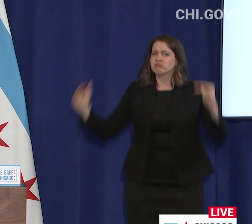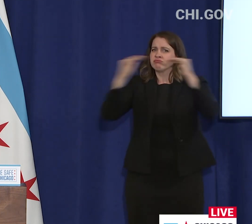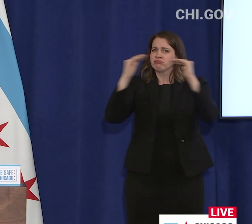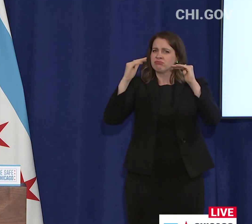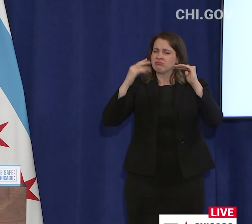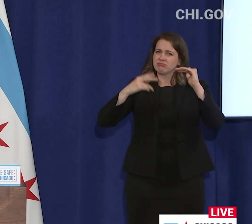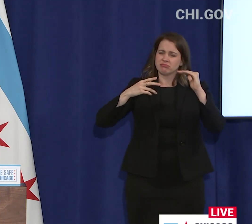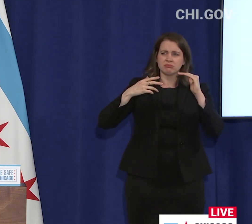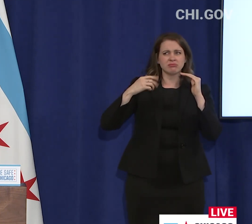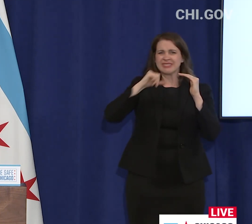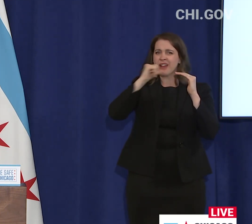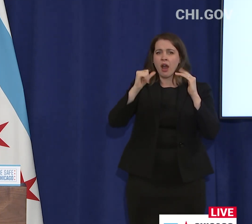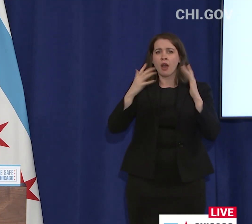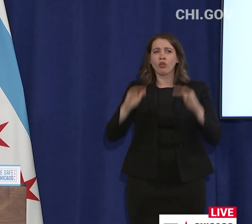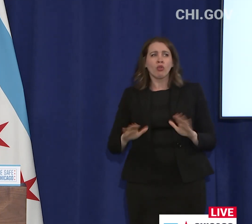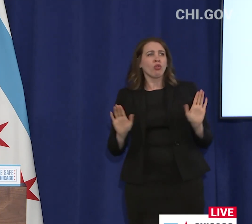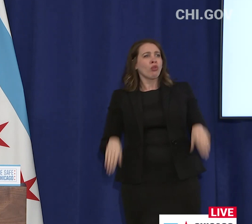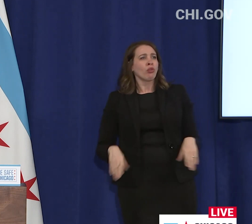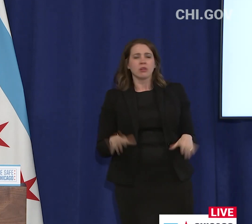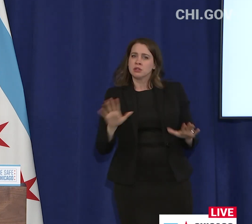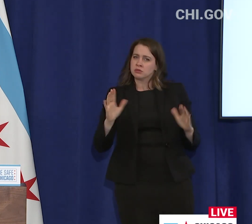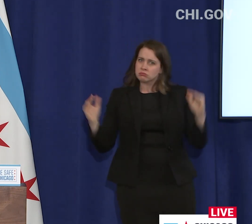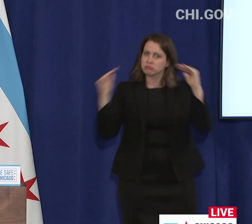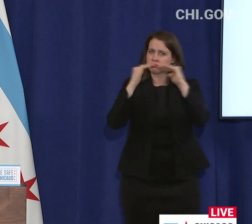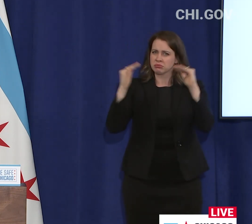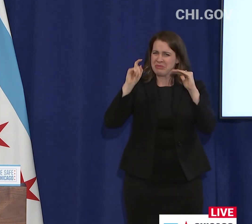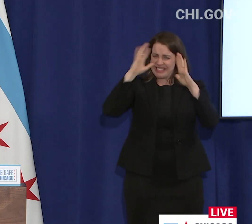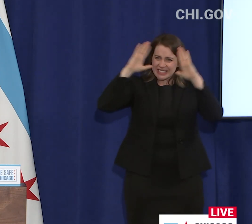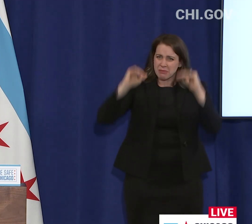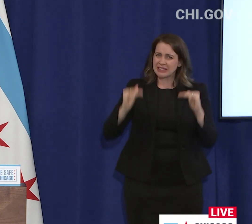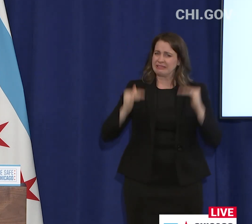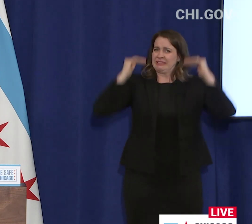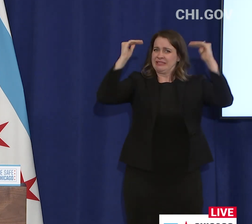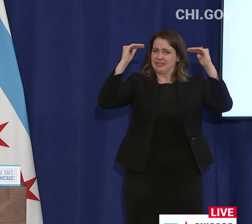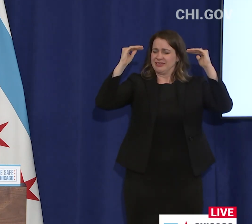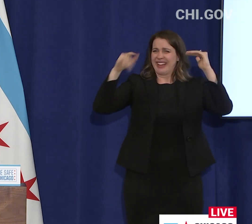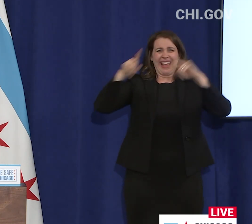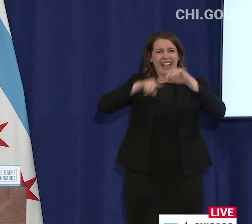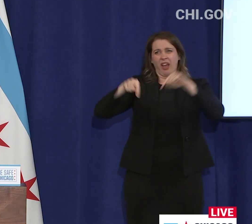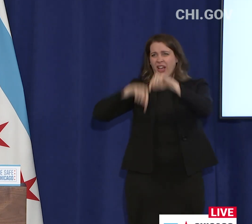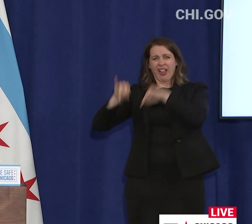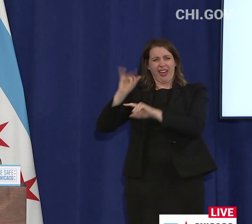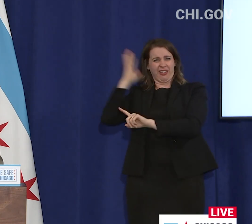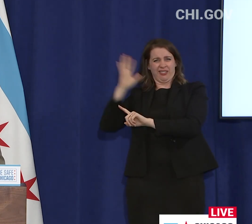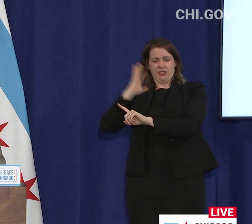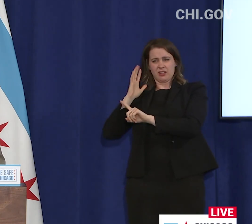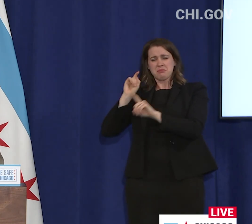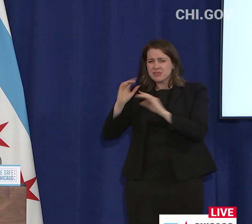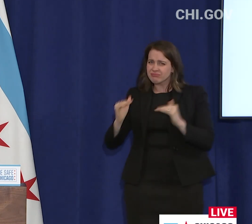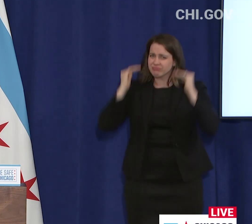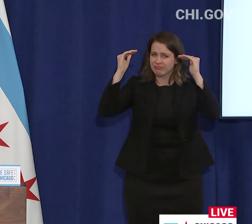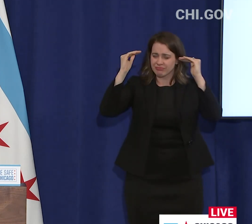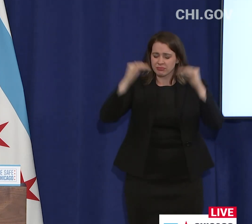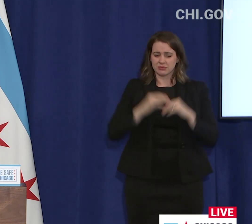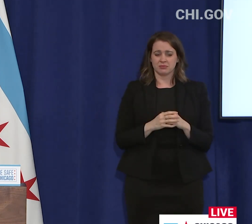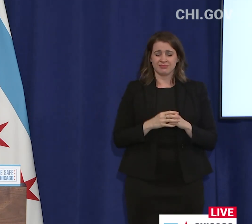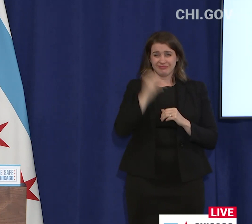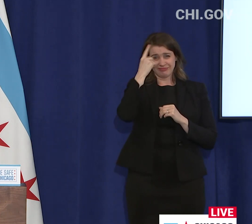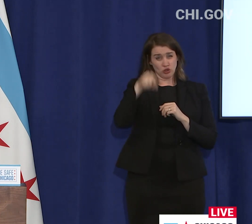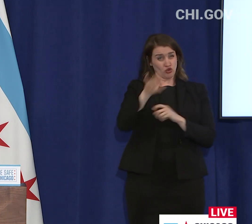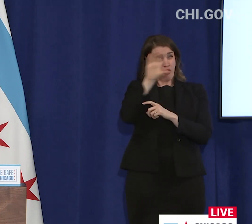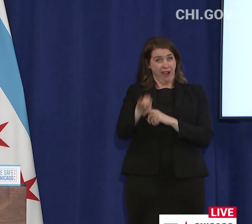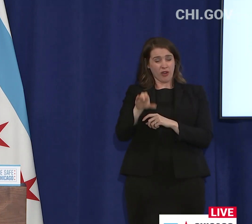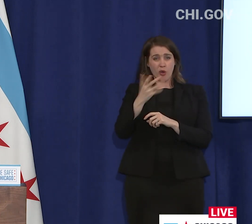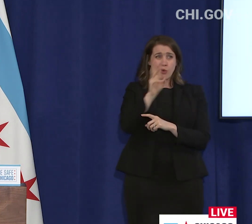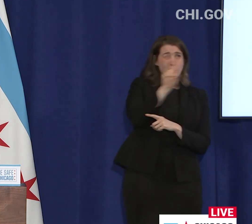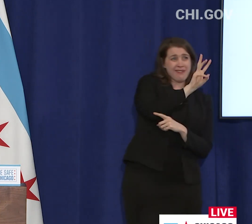We simply can't go backward. There are some communities, particularly in the South and the West Sides, where Chicagoans